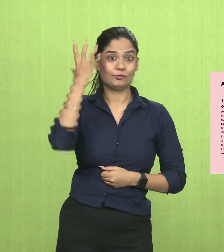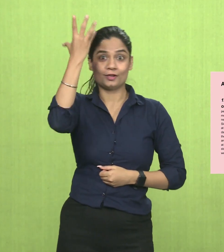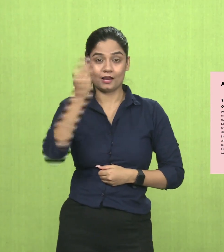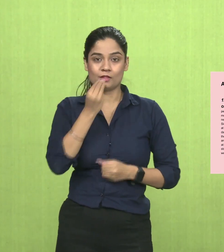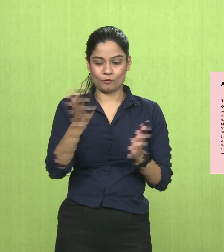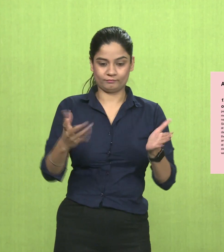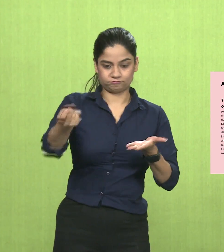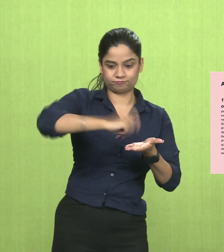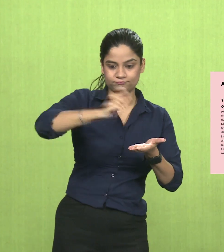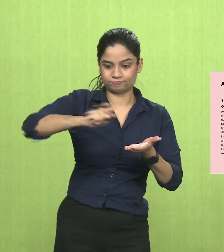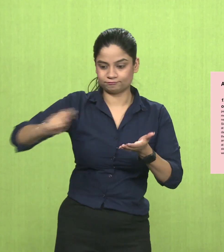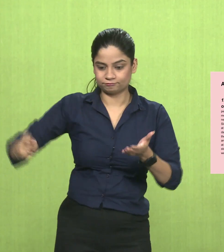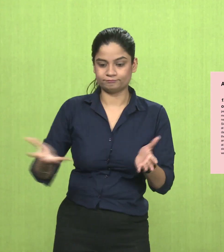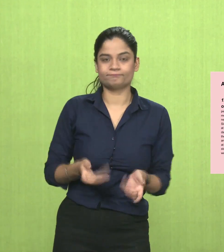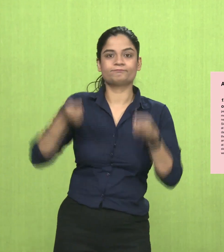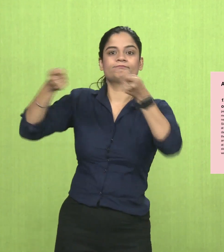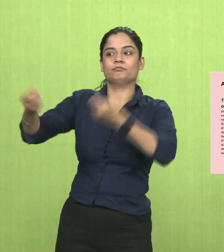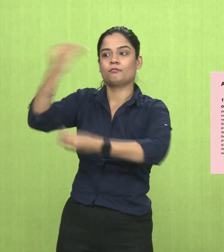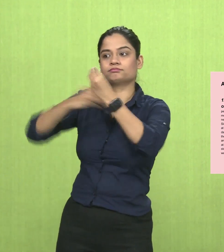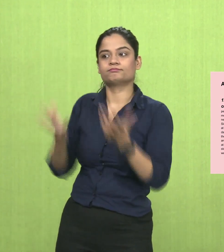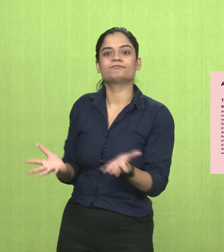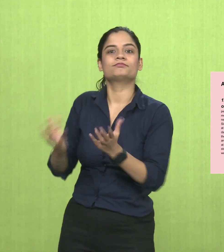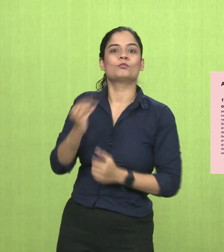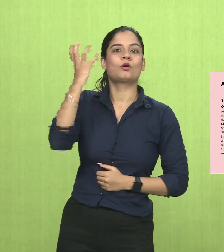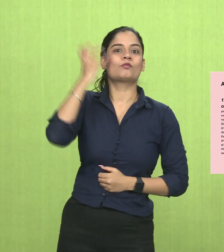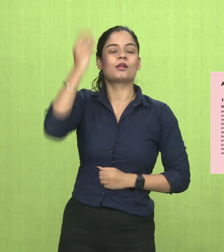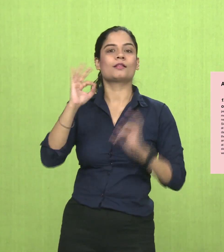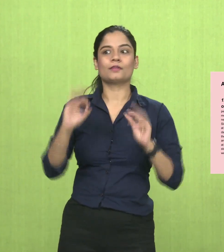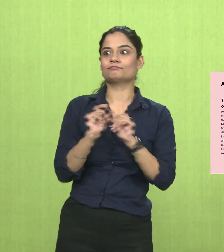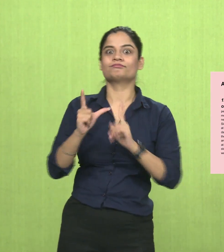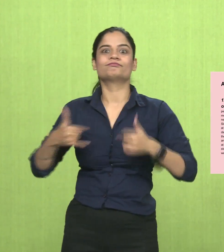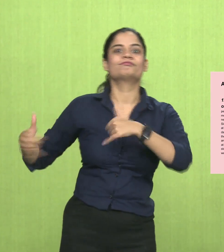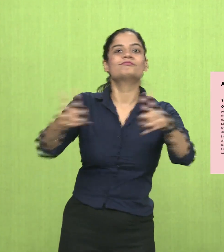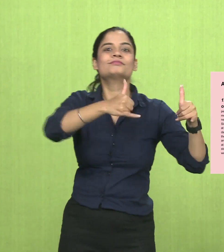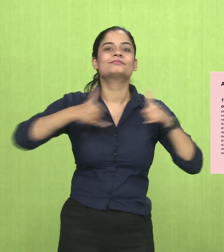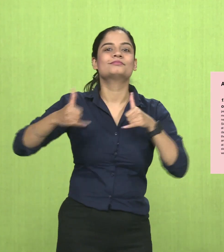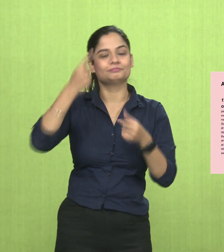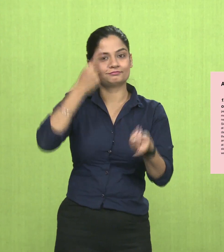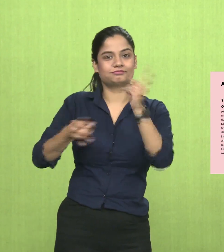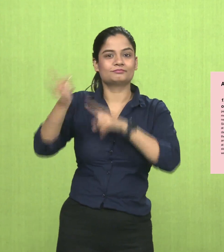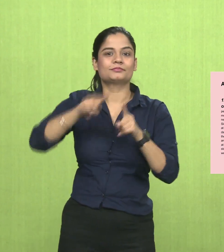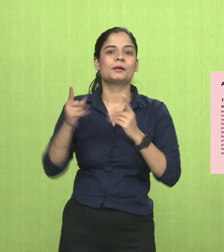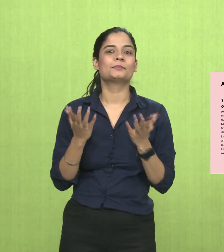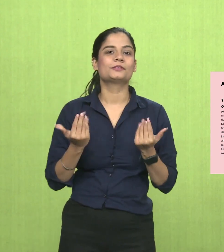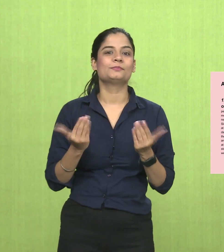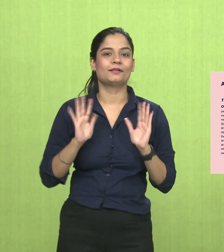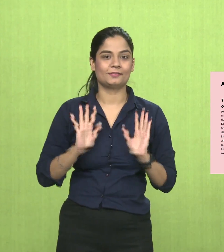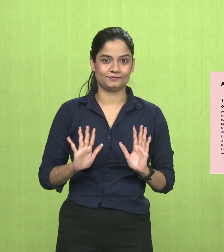Adolescent boys would eat bigger meals in a day which would help him retain the energy throughout the